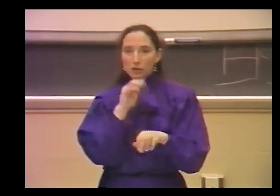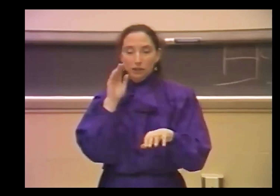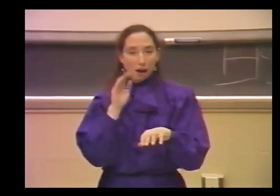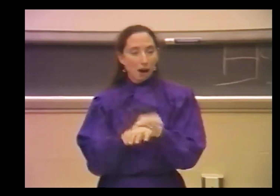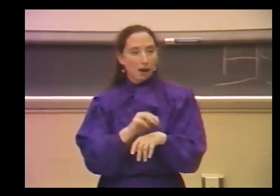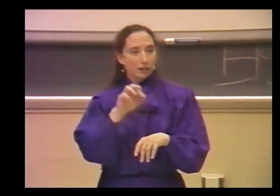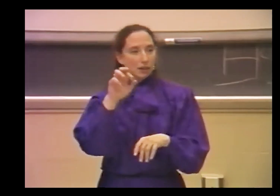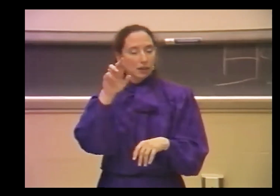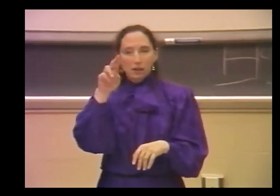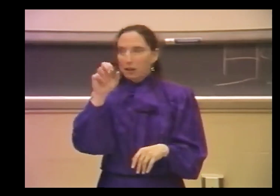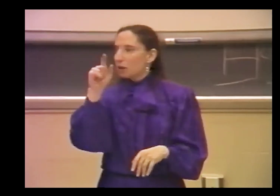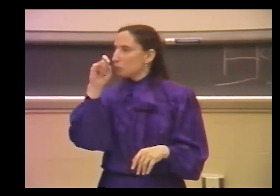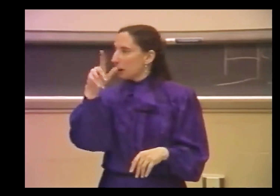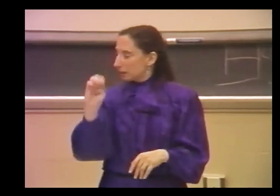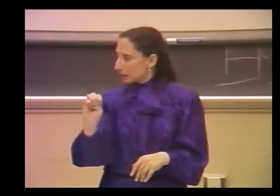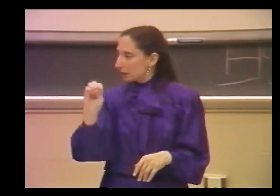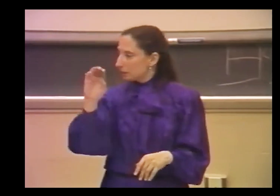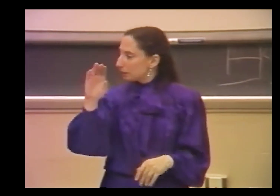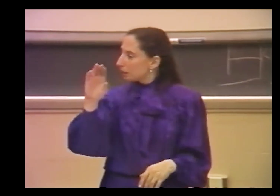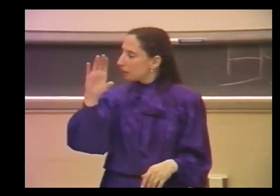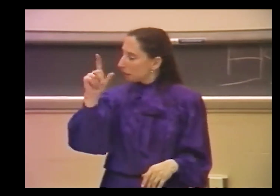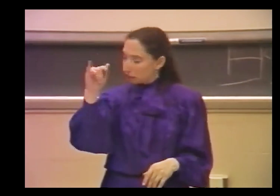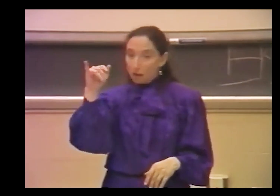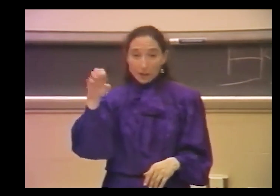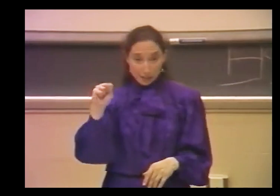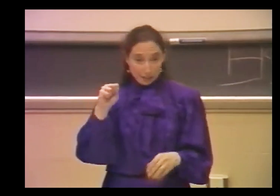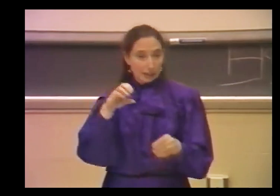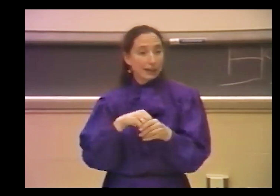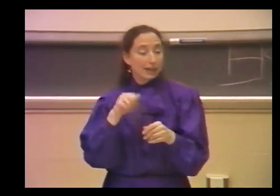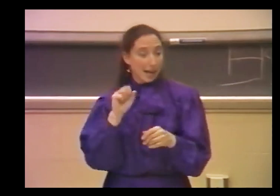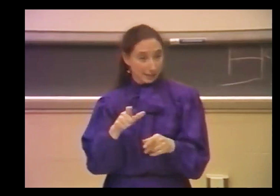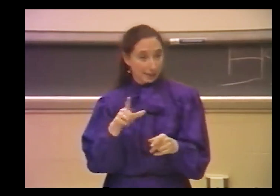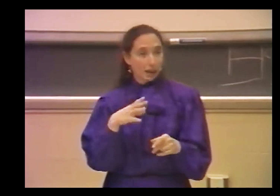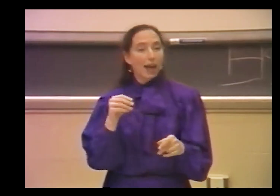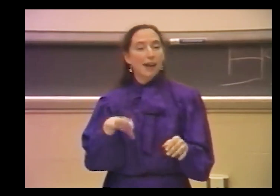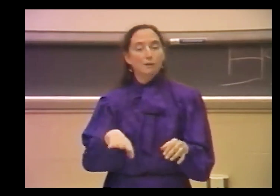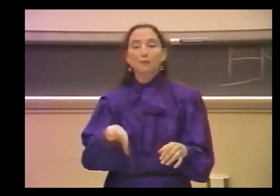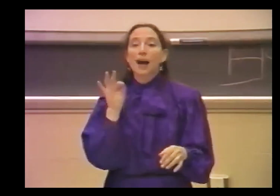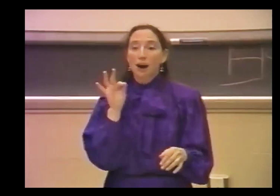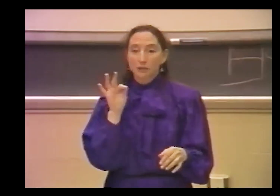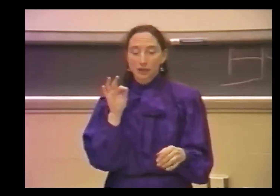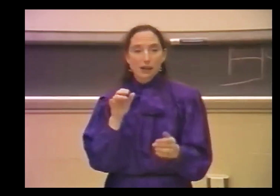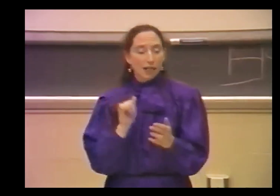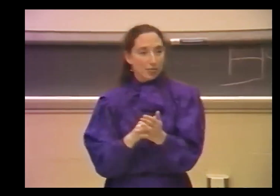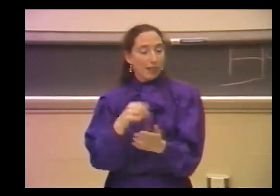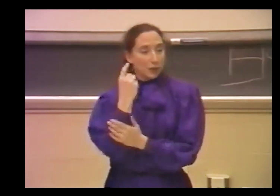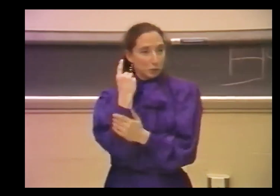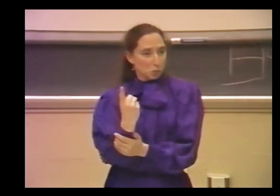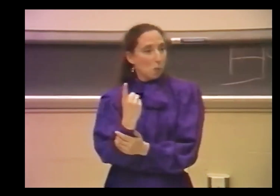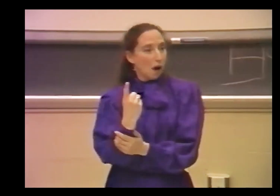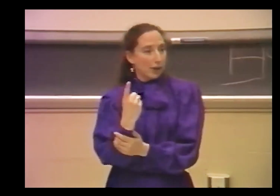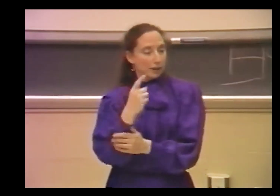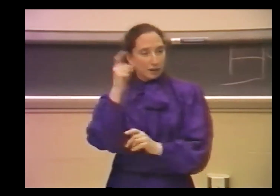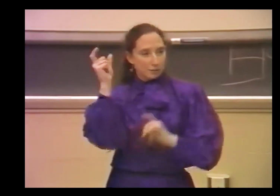worked on relative clauses in ASL and found that there was one